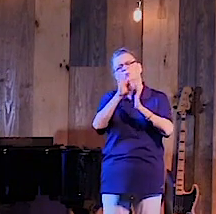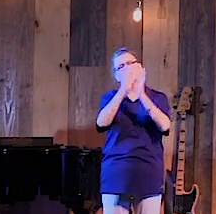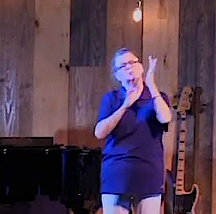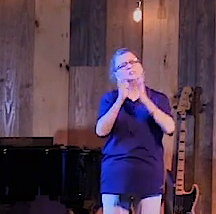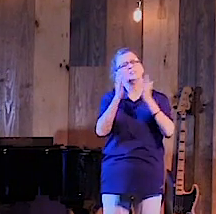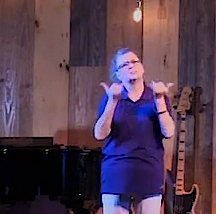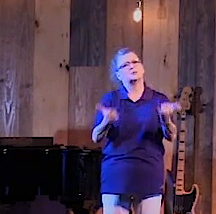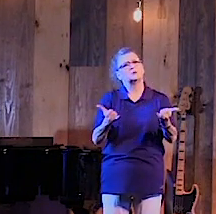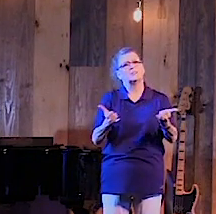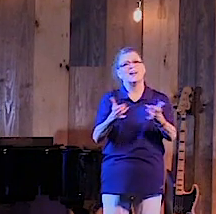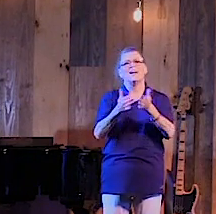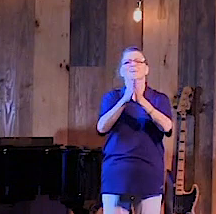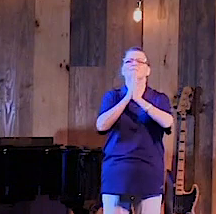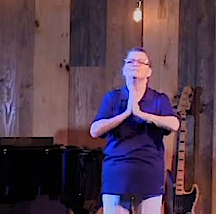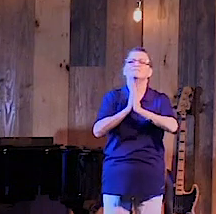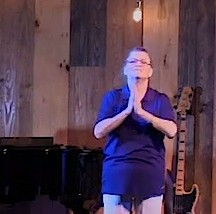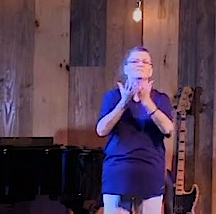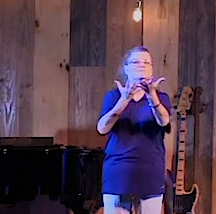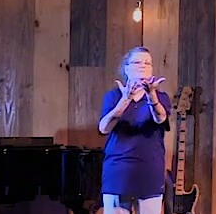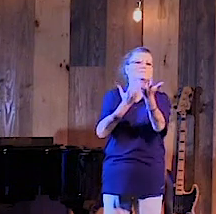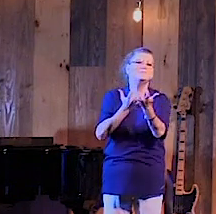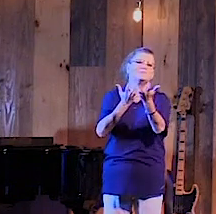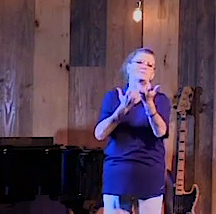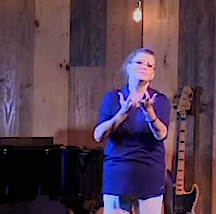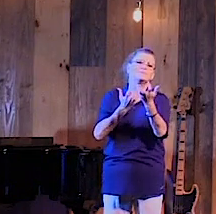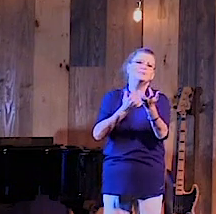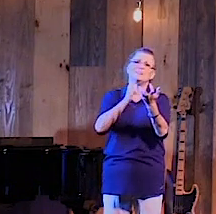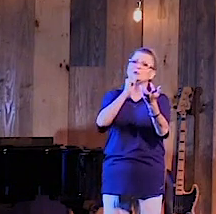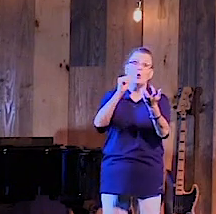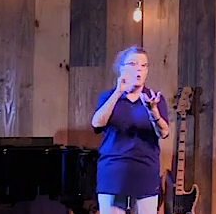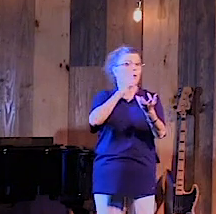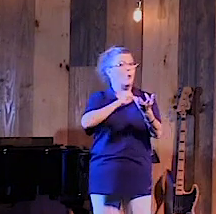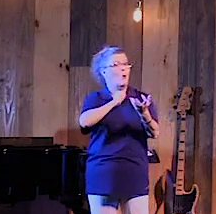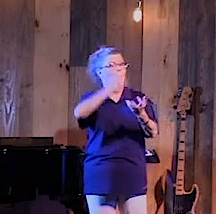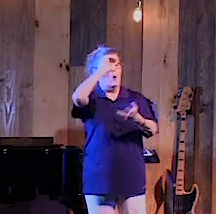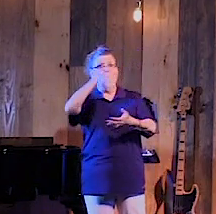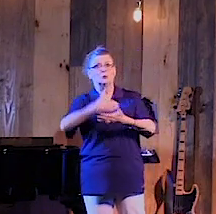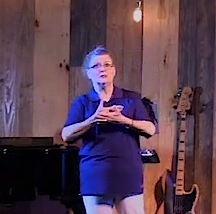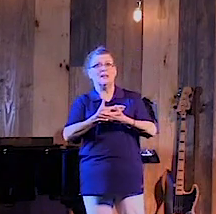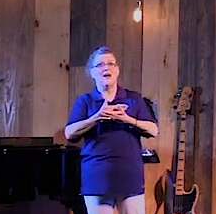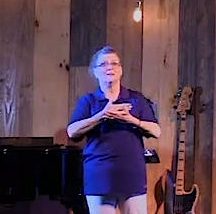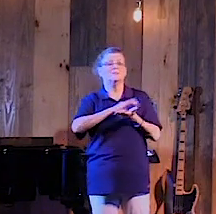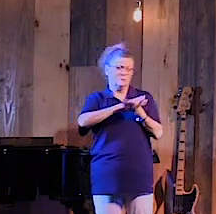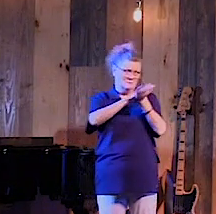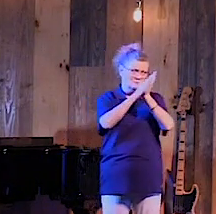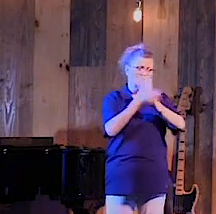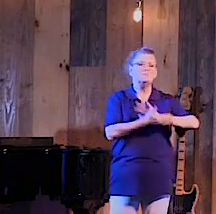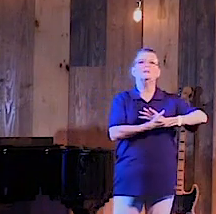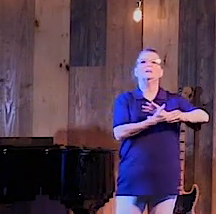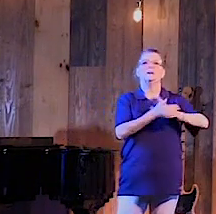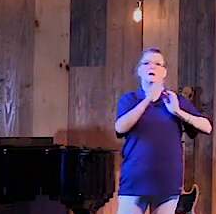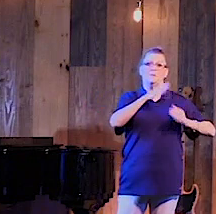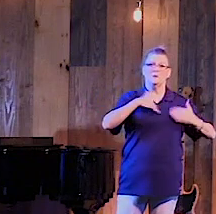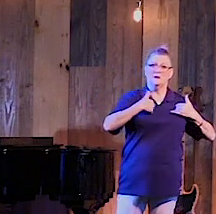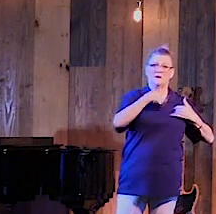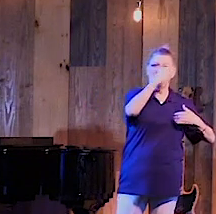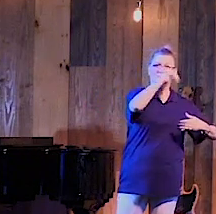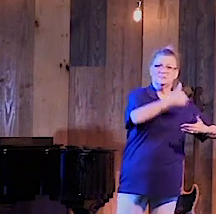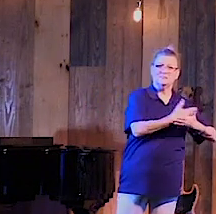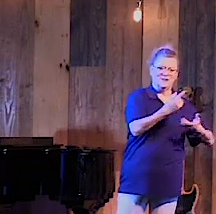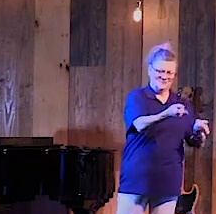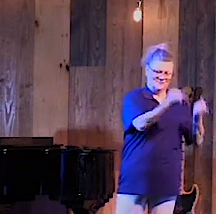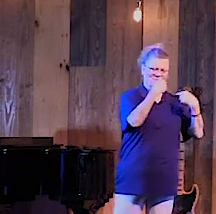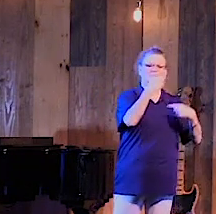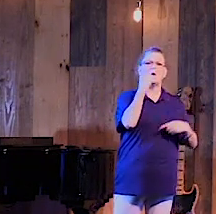Please, I beg you, don't be the older son. Be the prodigal and come home. Here's my